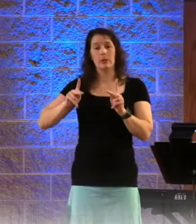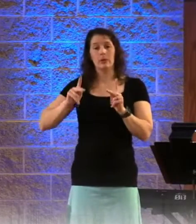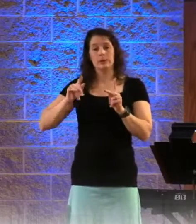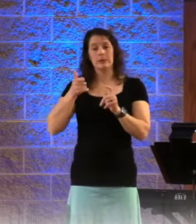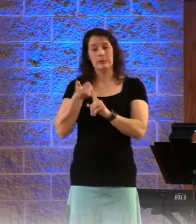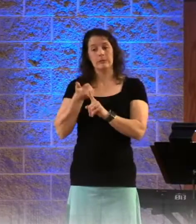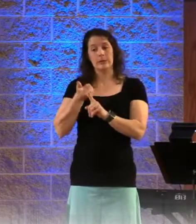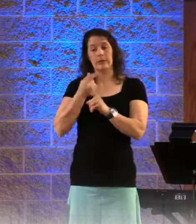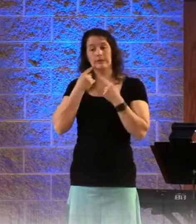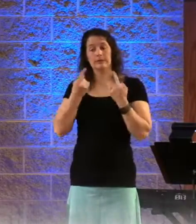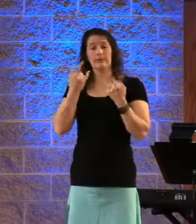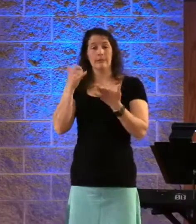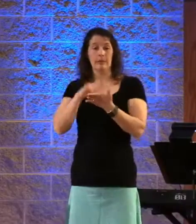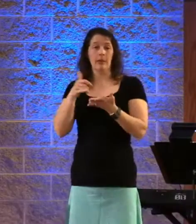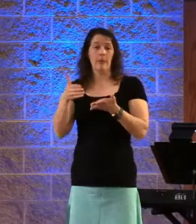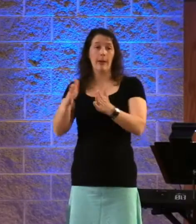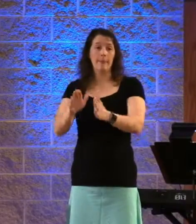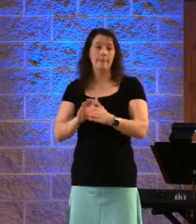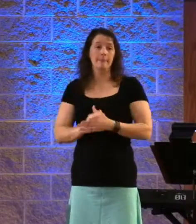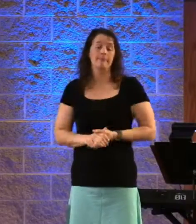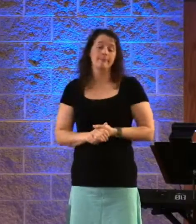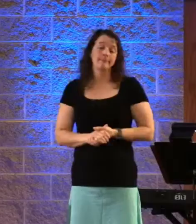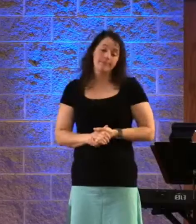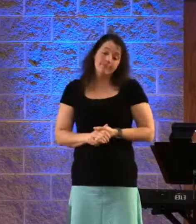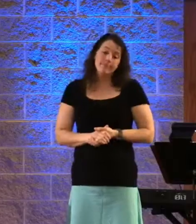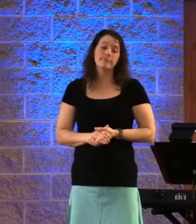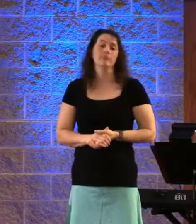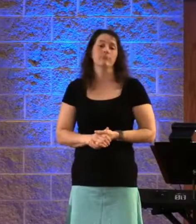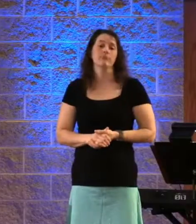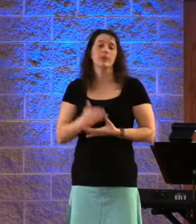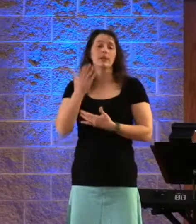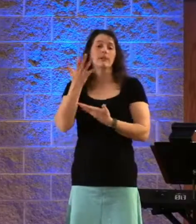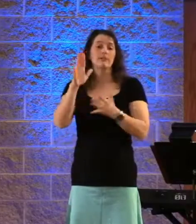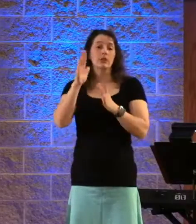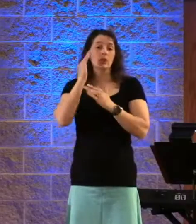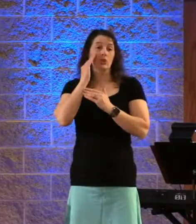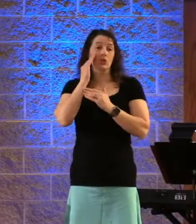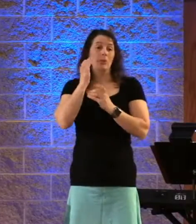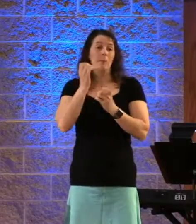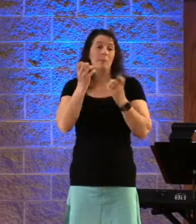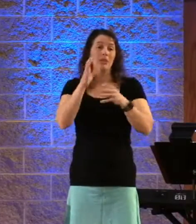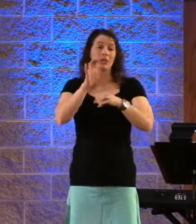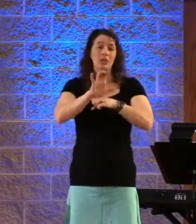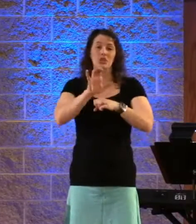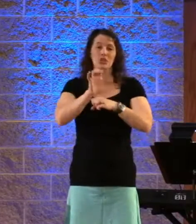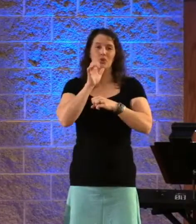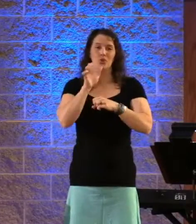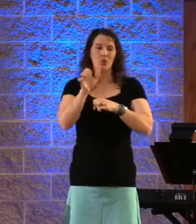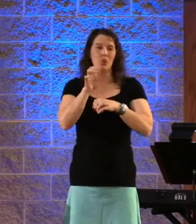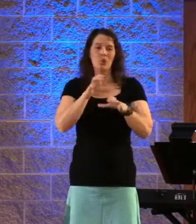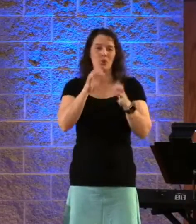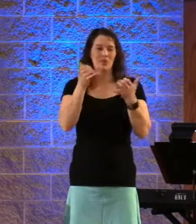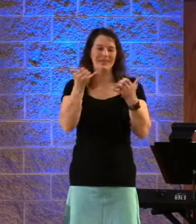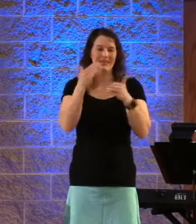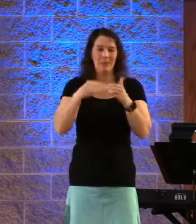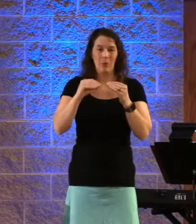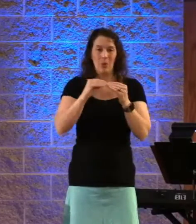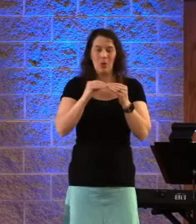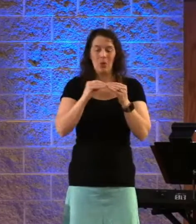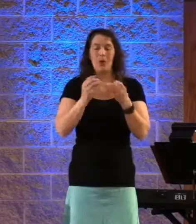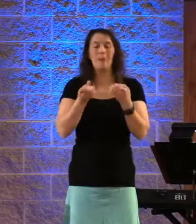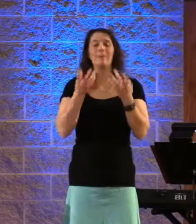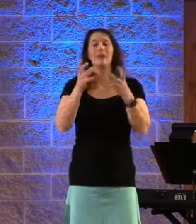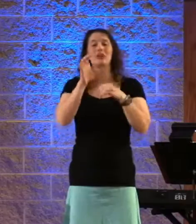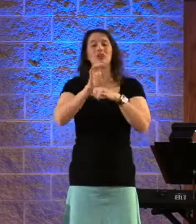is sinning in this way. And I know that many churches don't do this anymore. Many